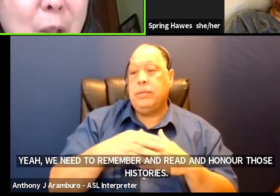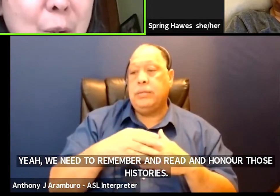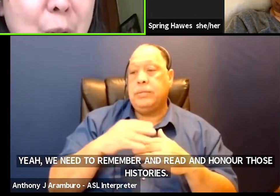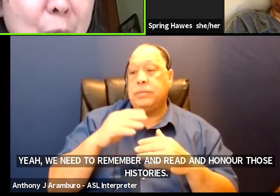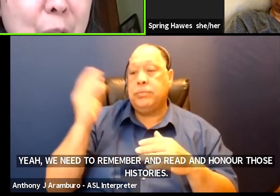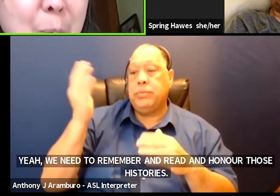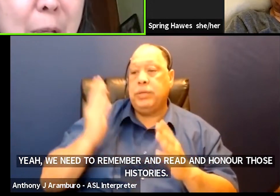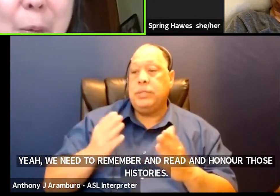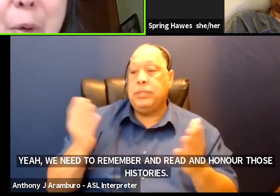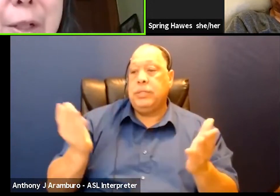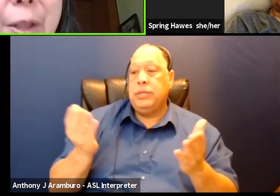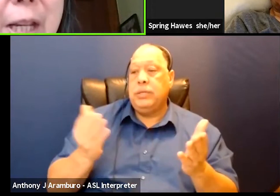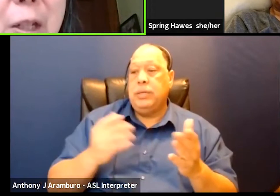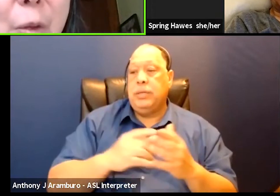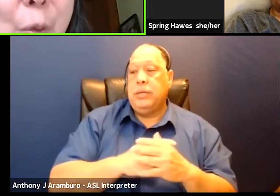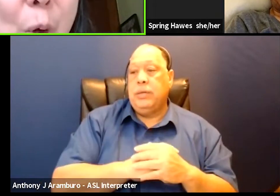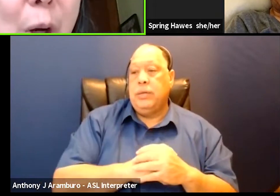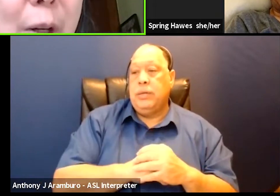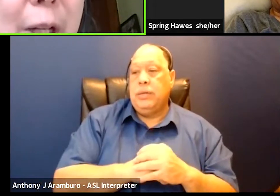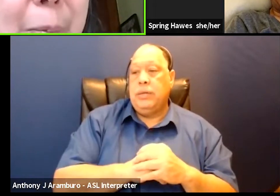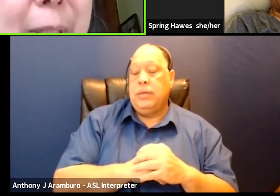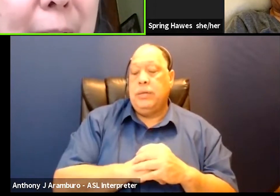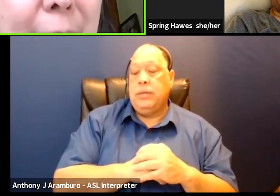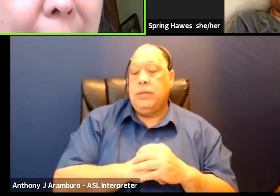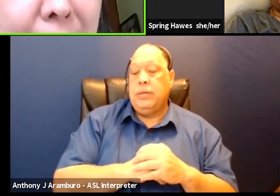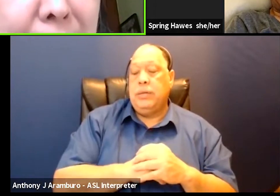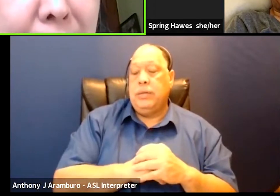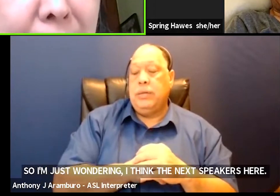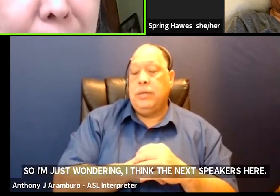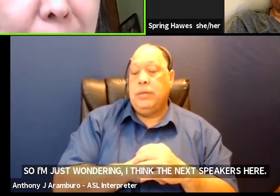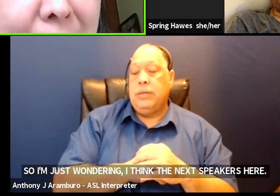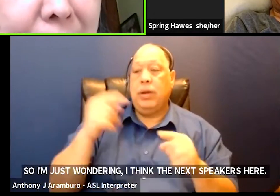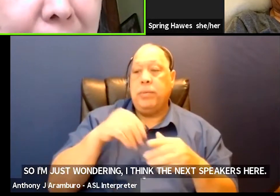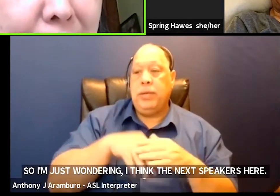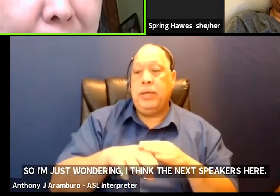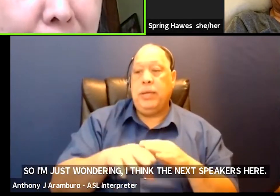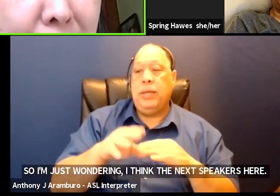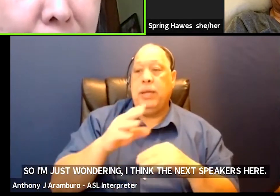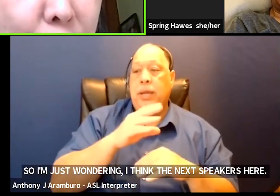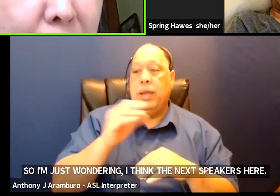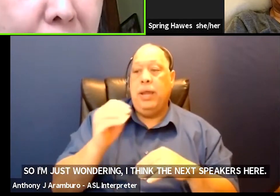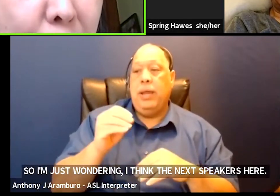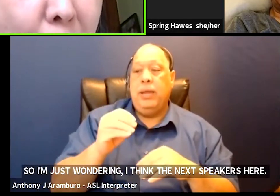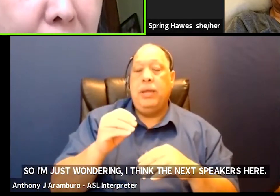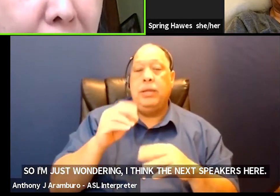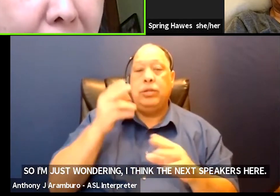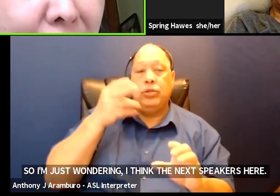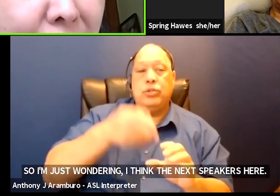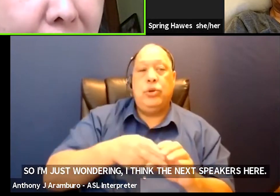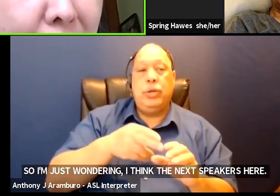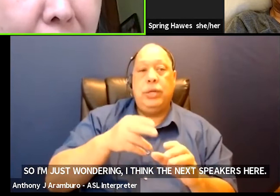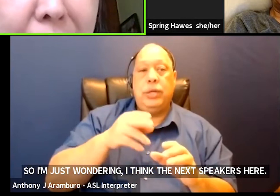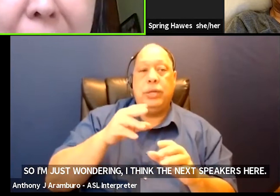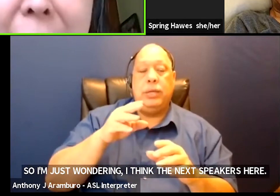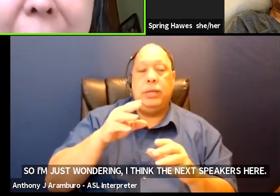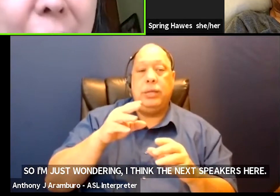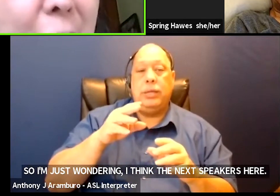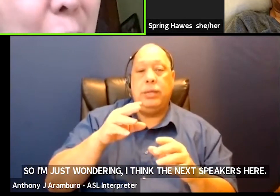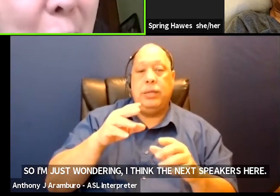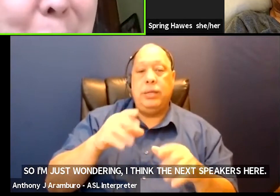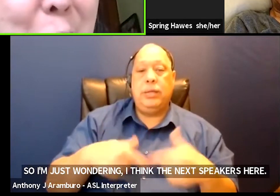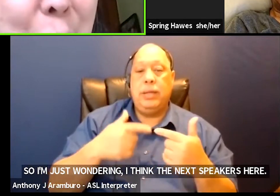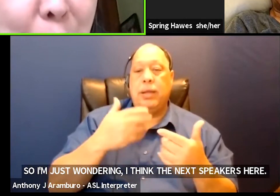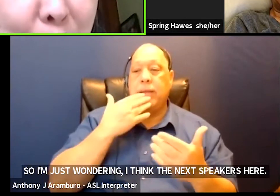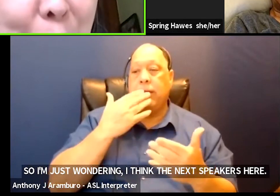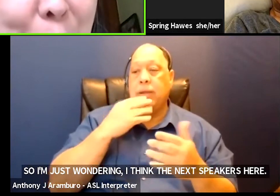I think the next speaker is here. So Spring, I wanted to thank you for coming in and joining the broadcast. Again,